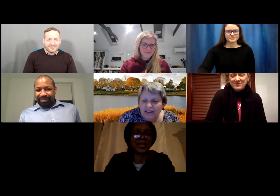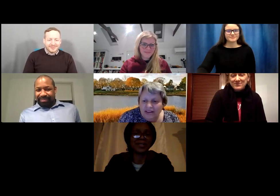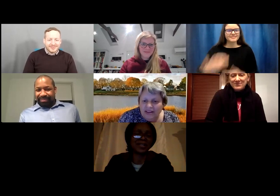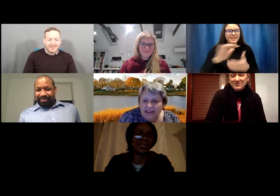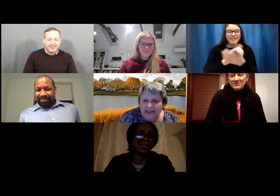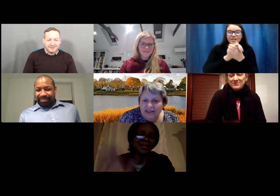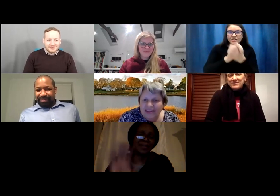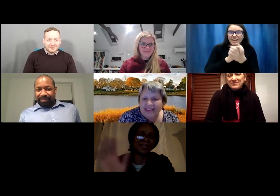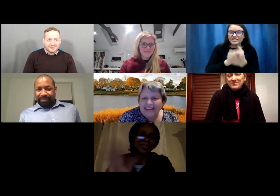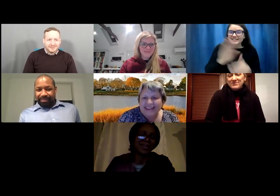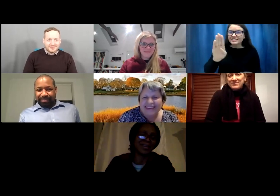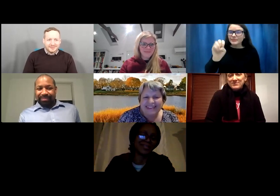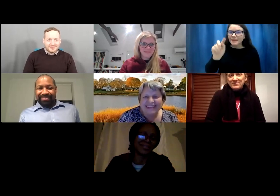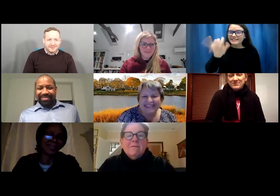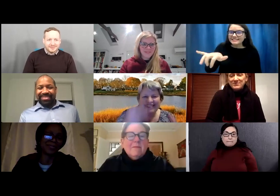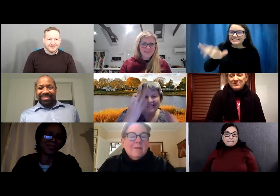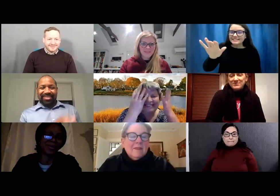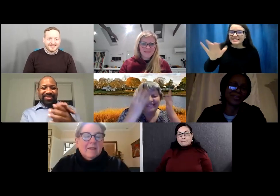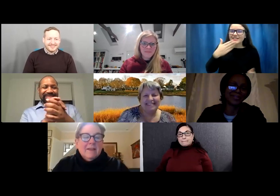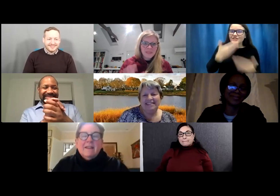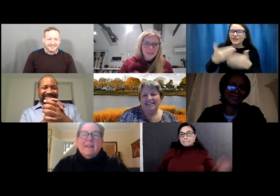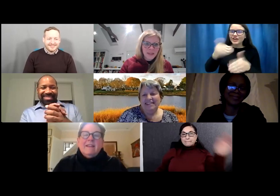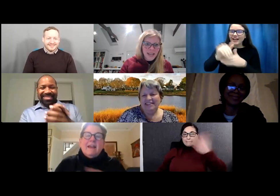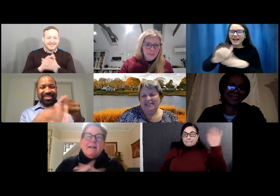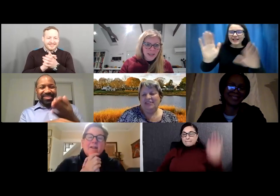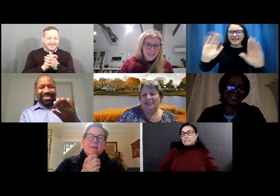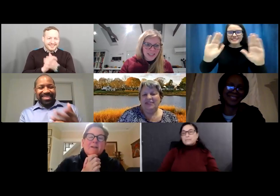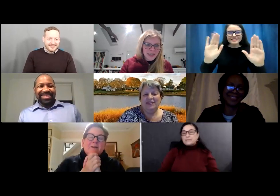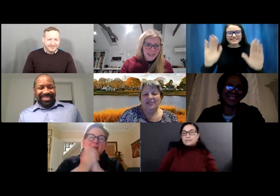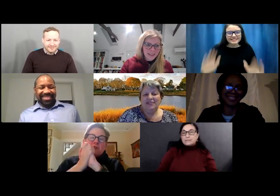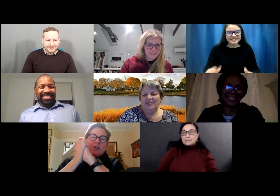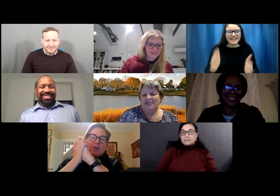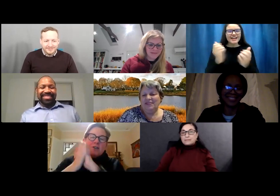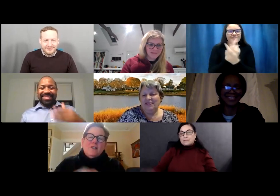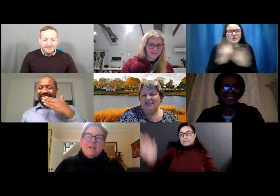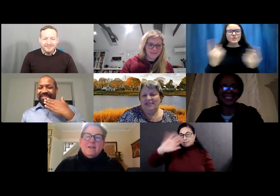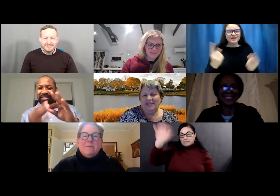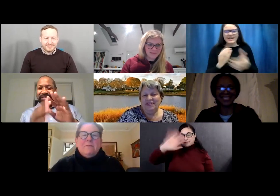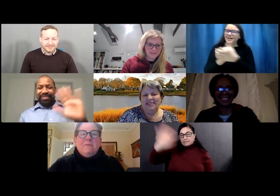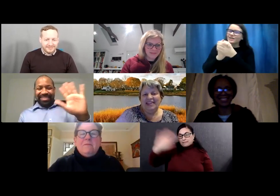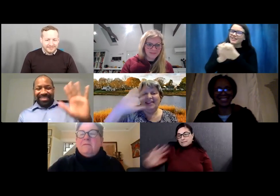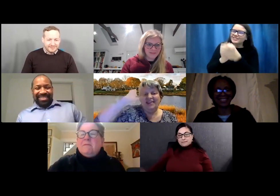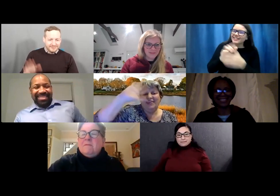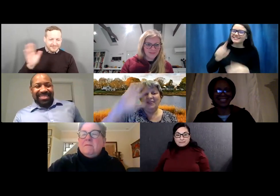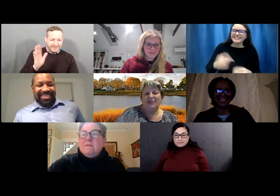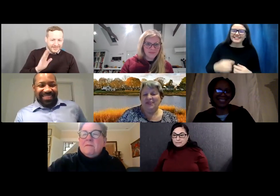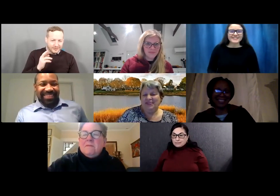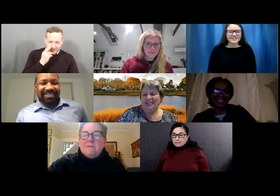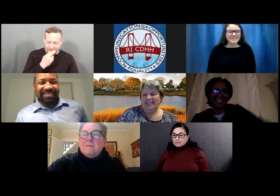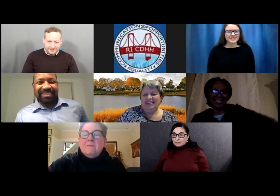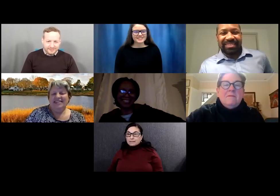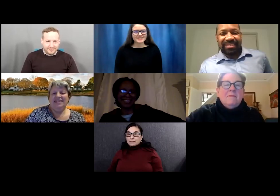Congratulations, Betsy. Have a good night, Yeah. everyone. Congratulations.